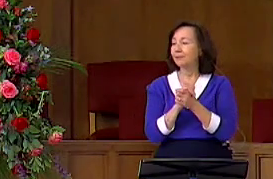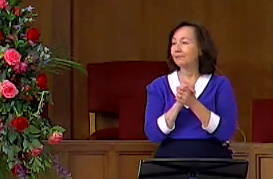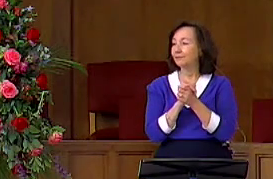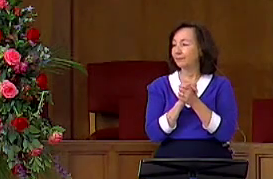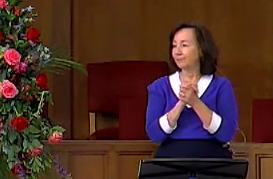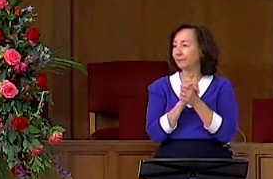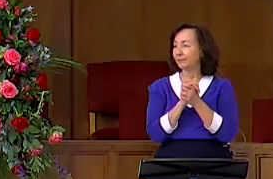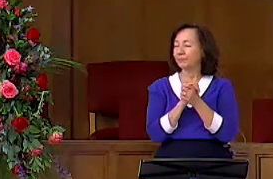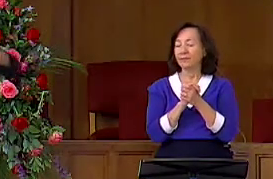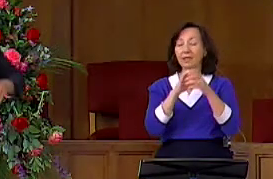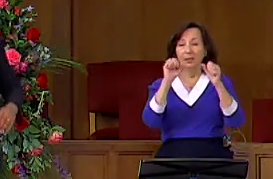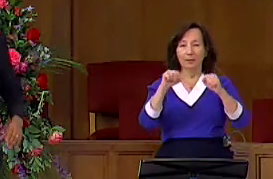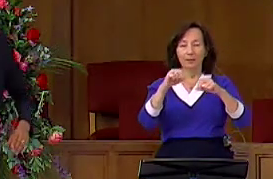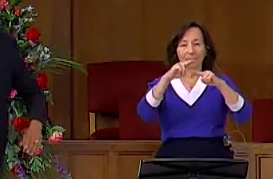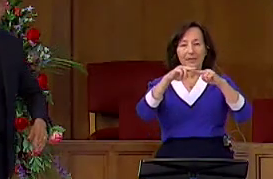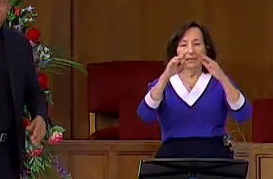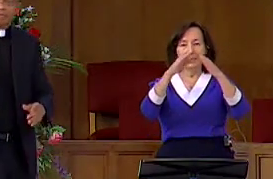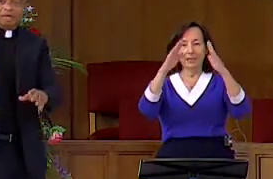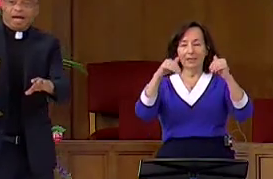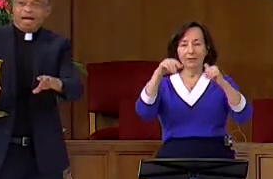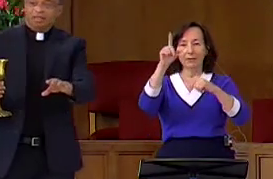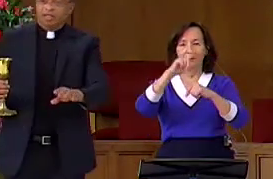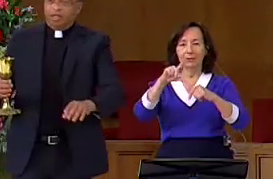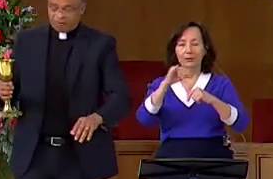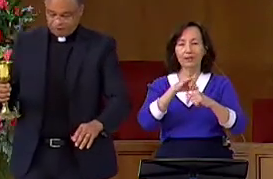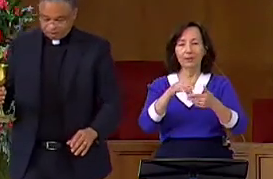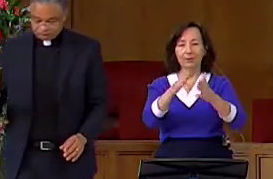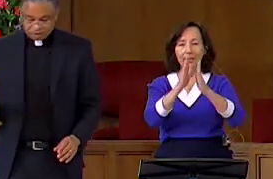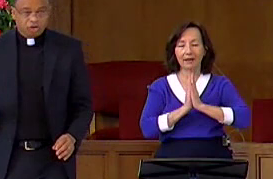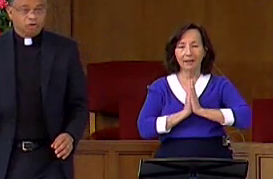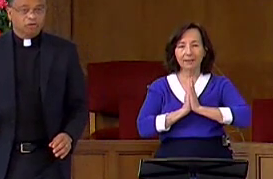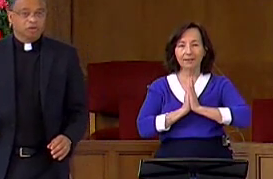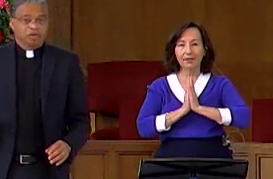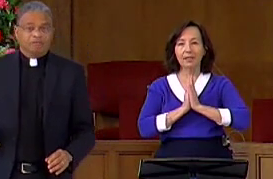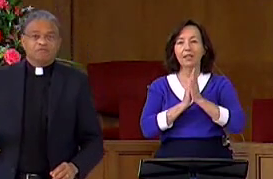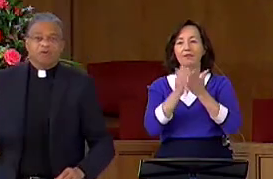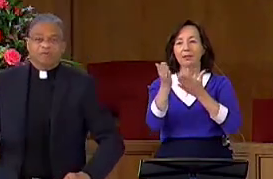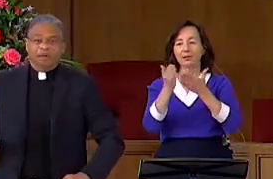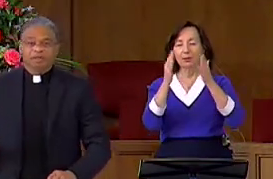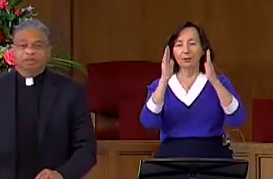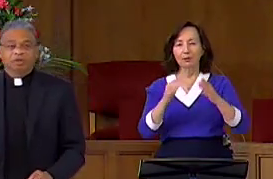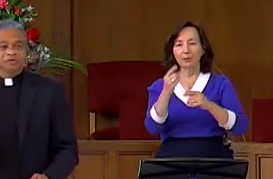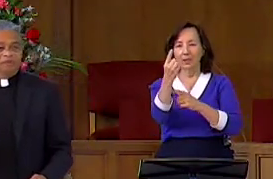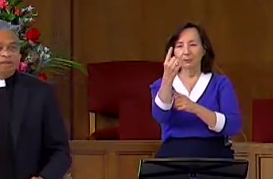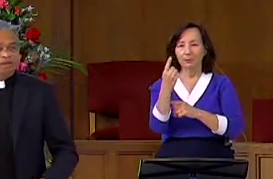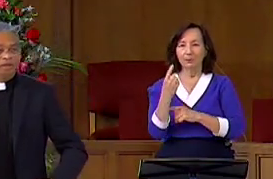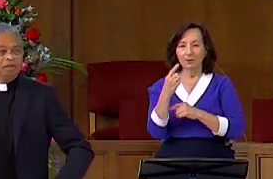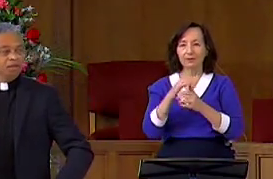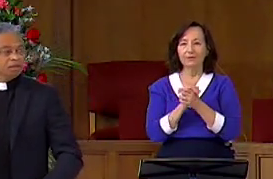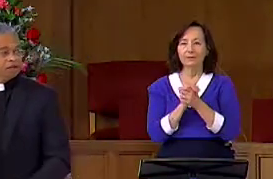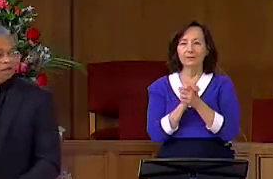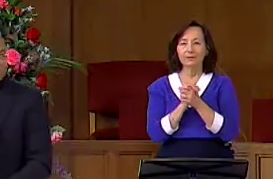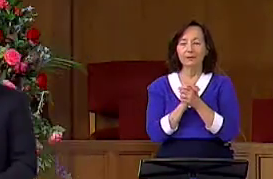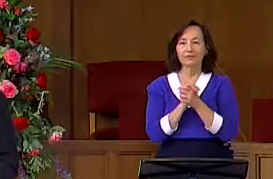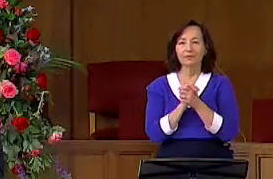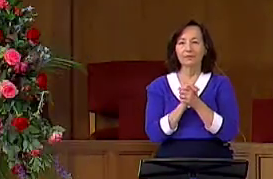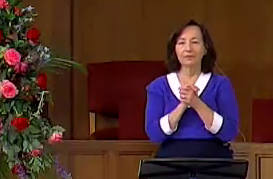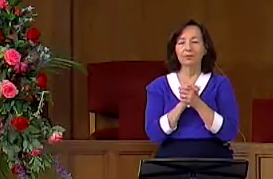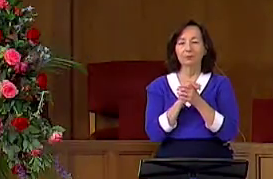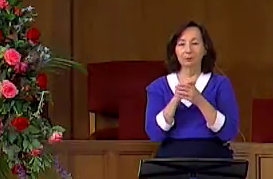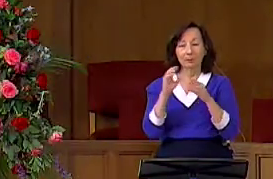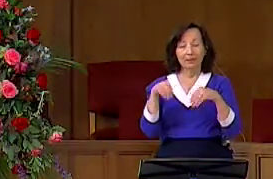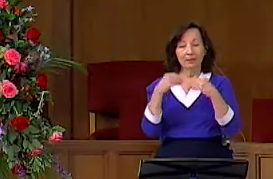Amen. You may be seated in the house of the Lord. I'm going to ask if our service will come forth, please. We'll be administering